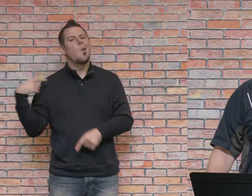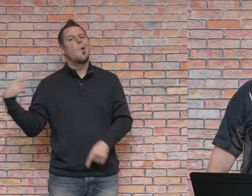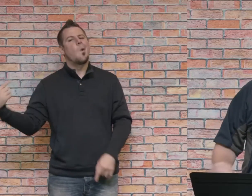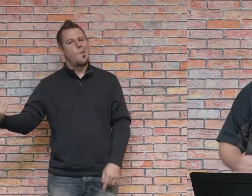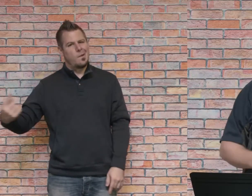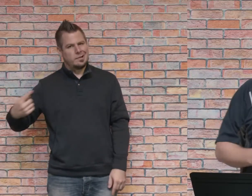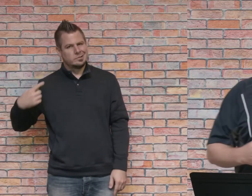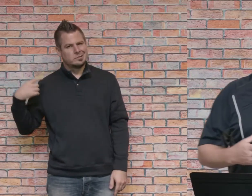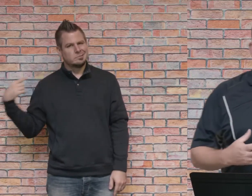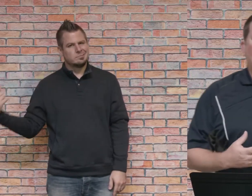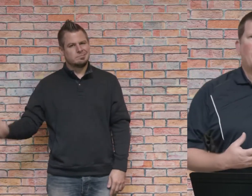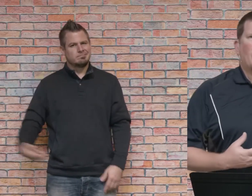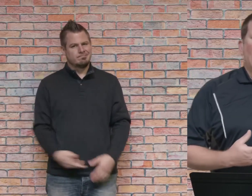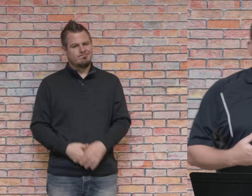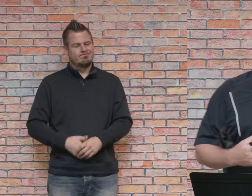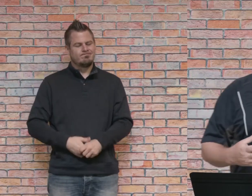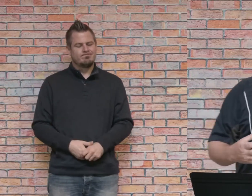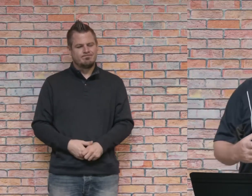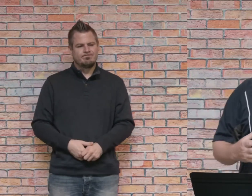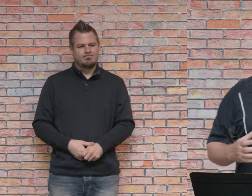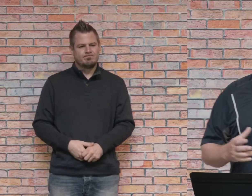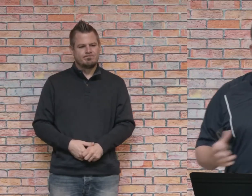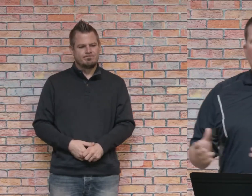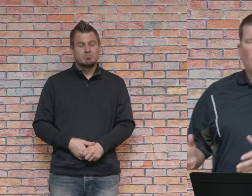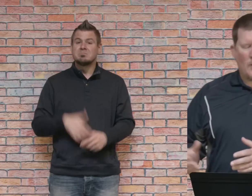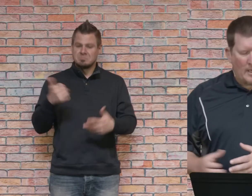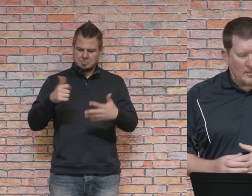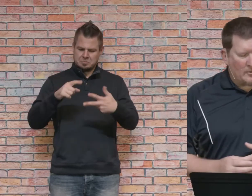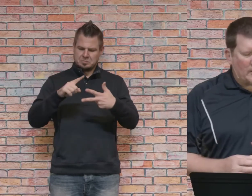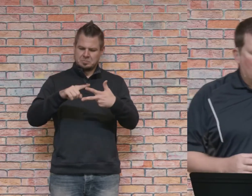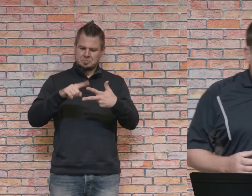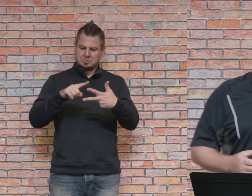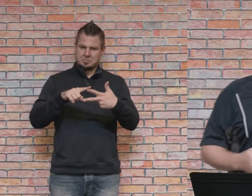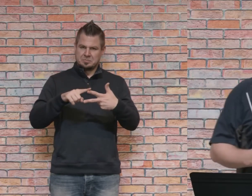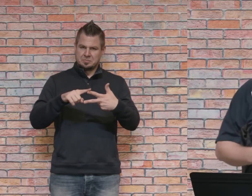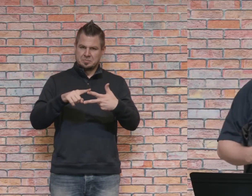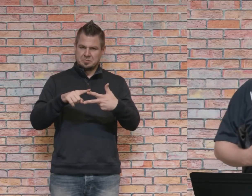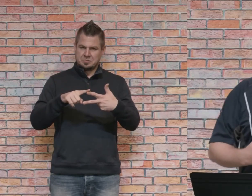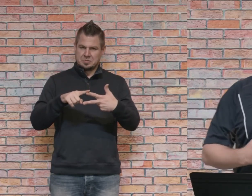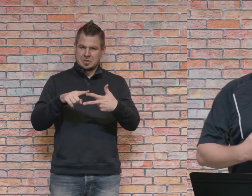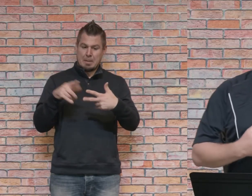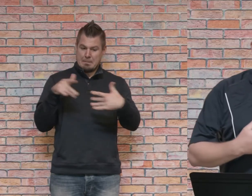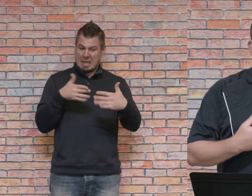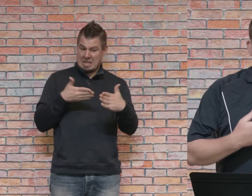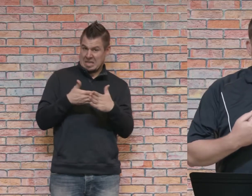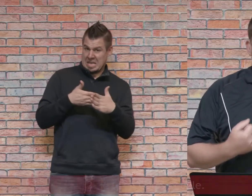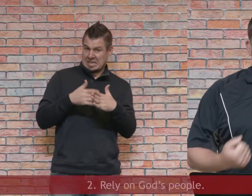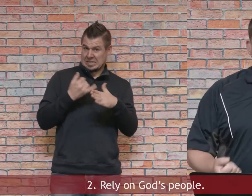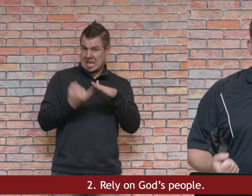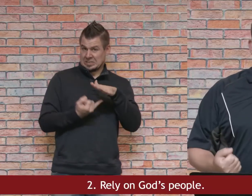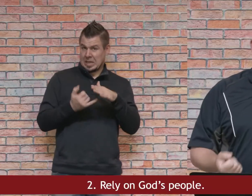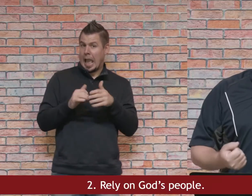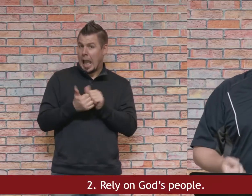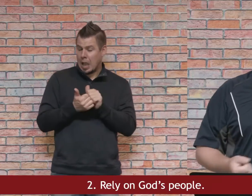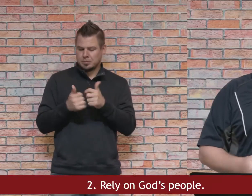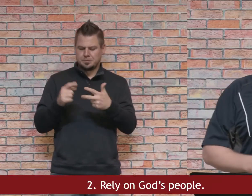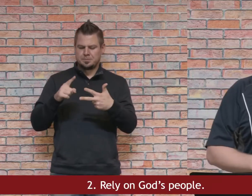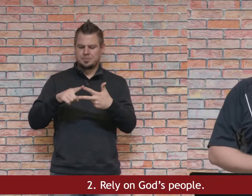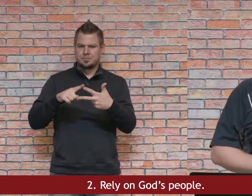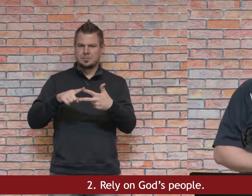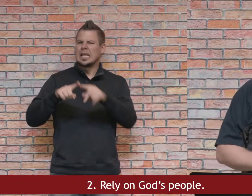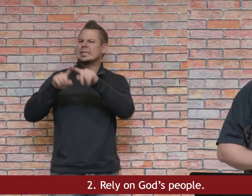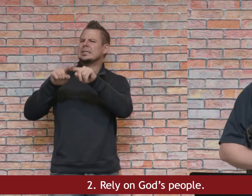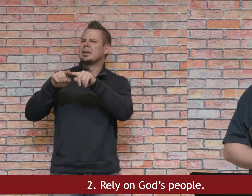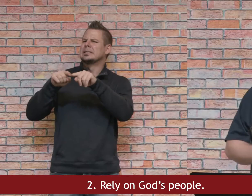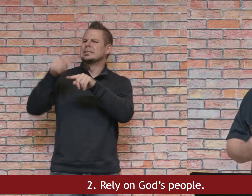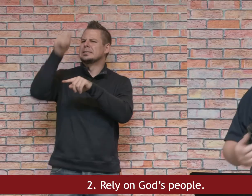Another way that we can help keep from drifting toward isolation is we need to be, you rely on God's